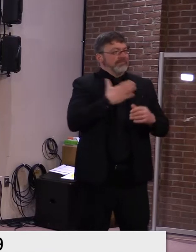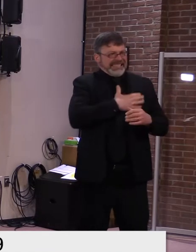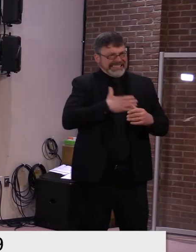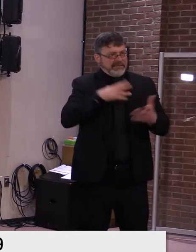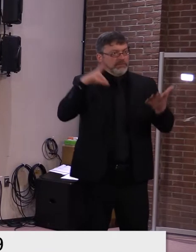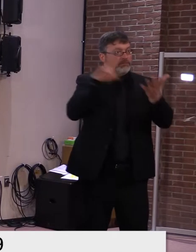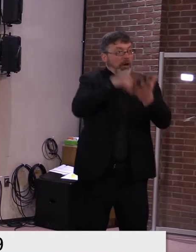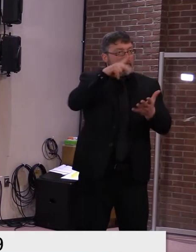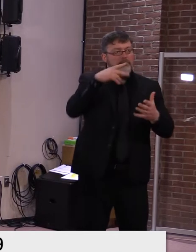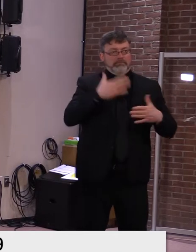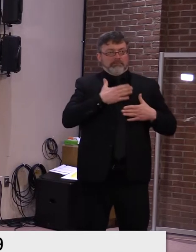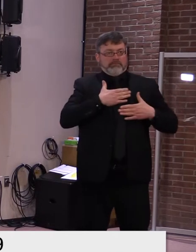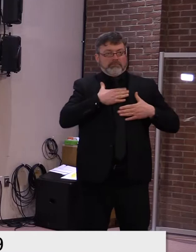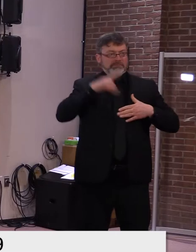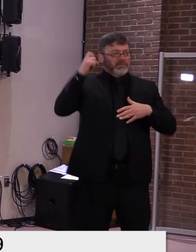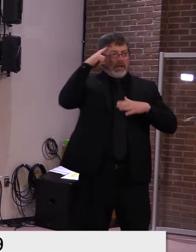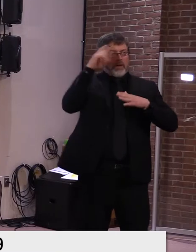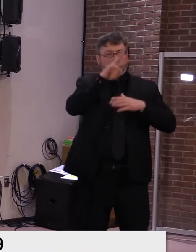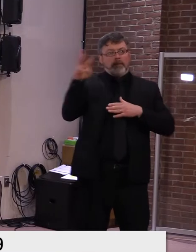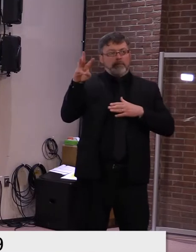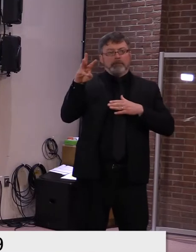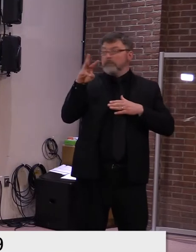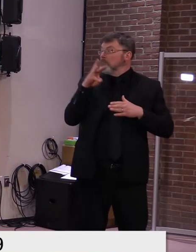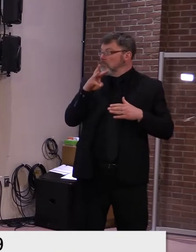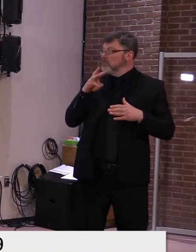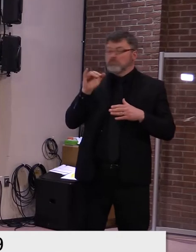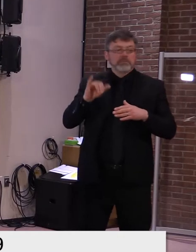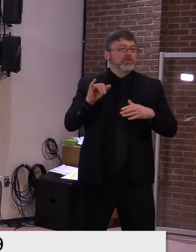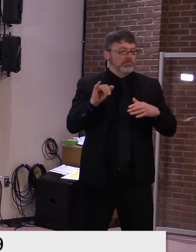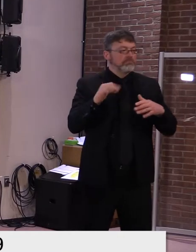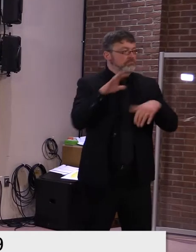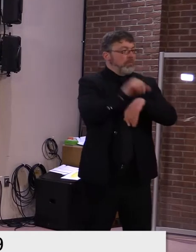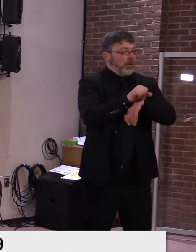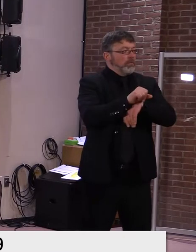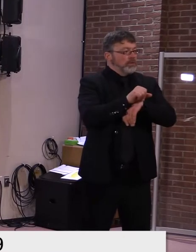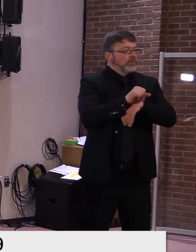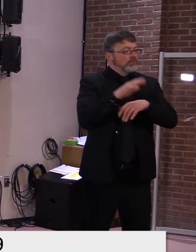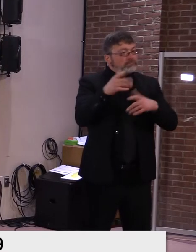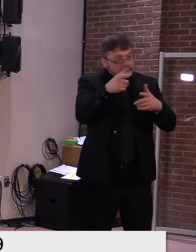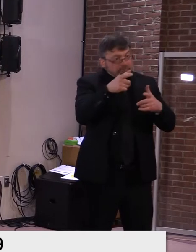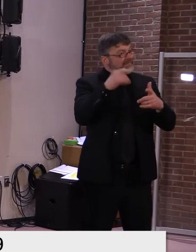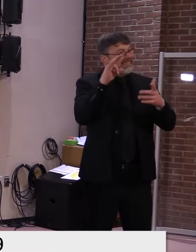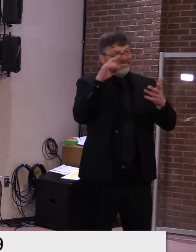healthvermont.gov/myvaccine or by calling the vaccine call center at